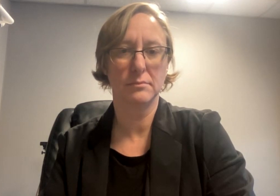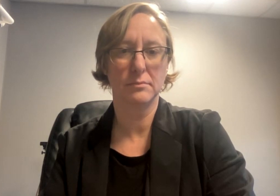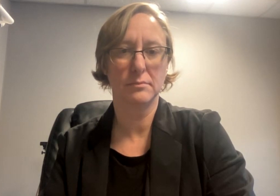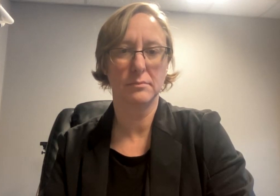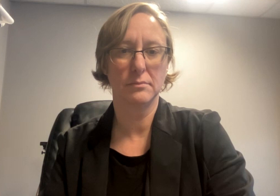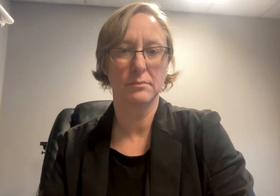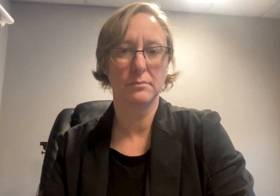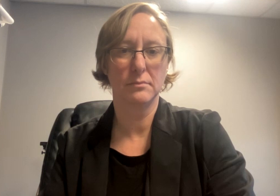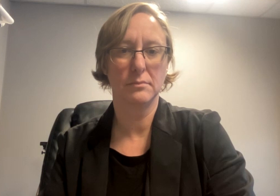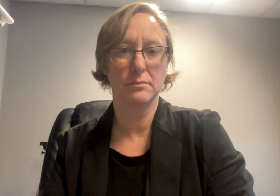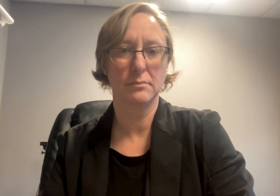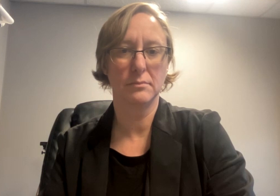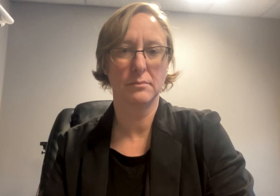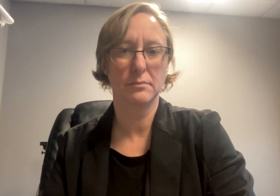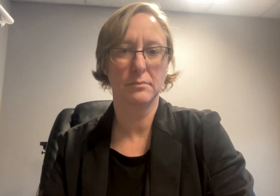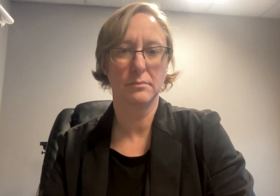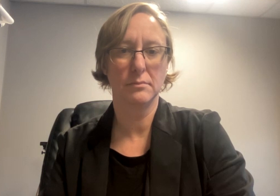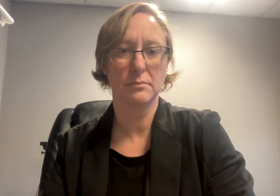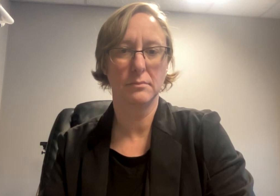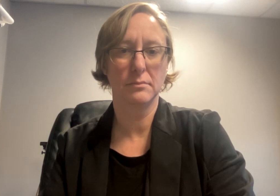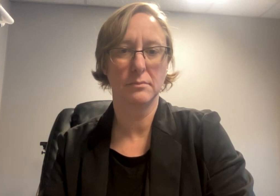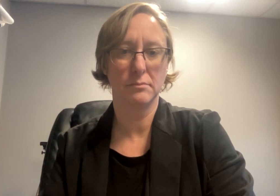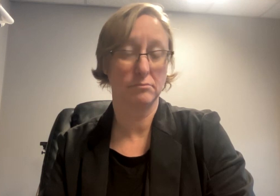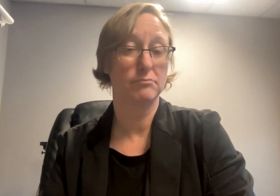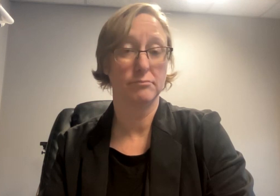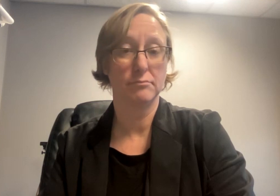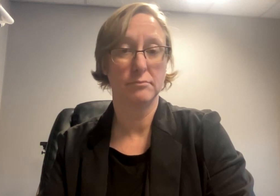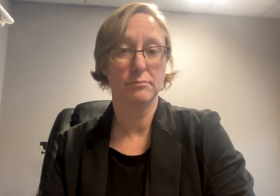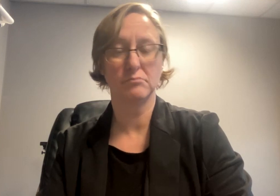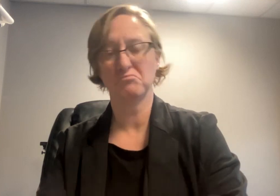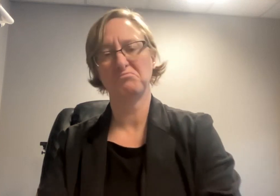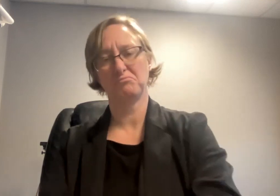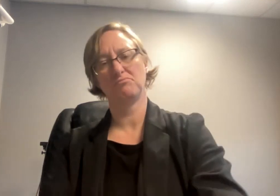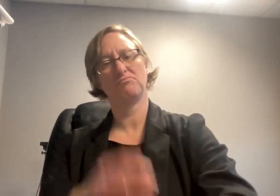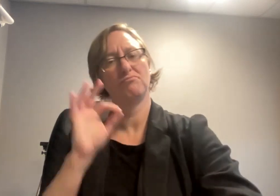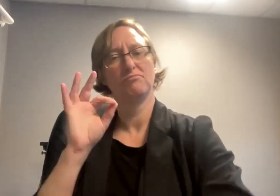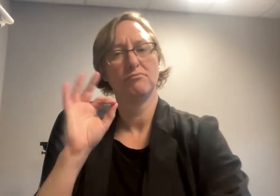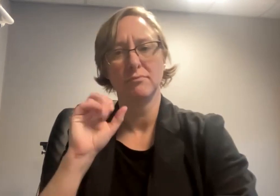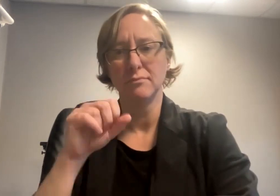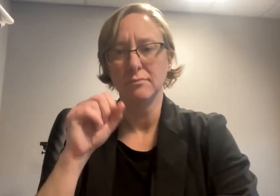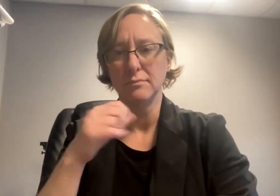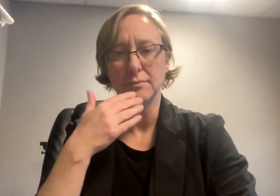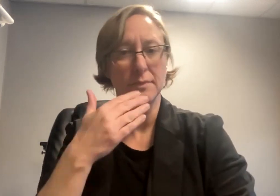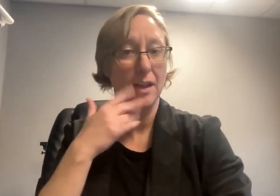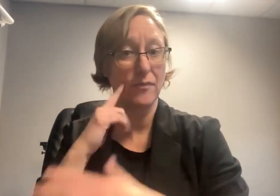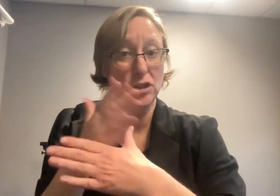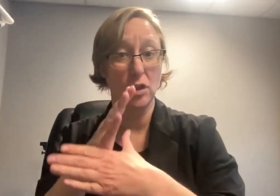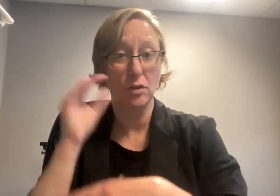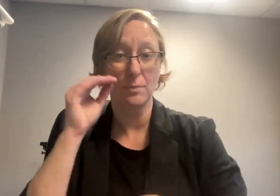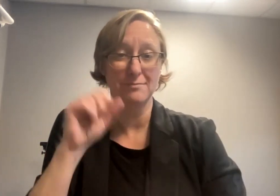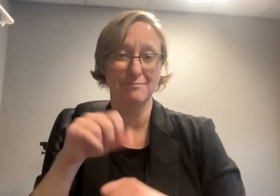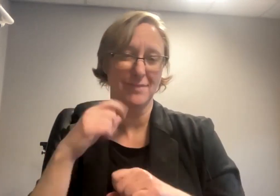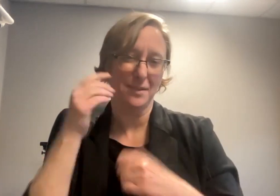not meeting those standards. And so that is where I see a need that needs to be fixed for that kind of situation, in my